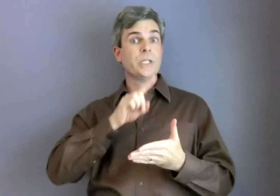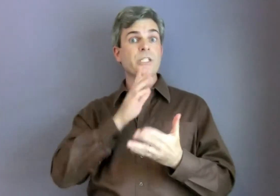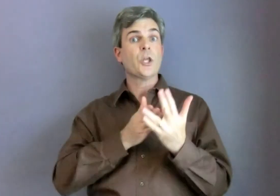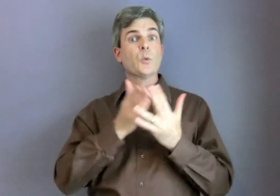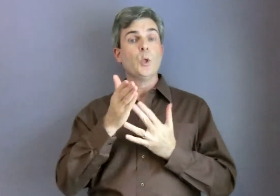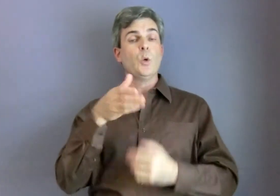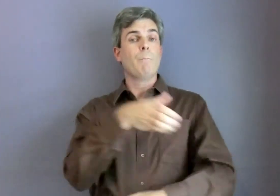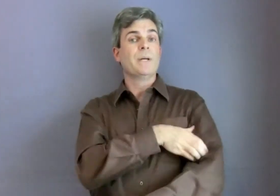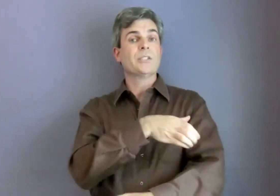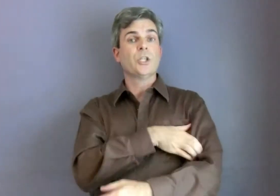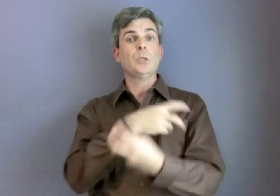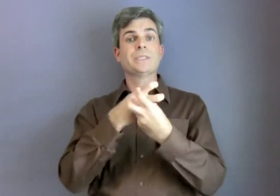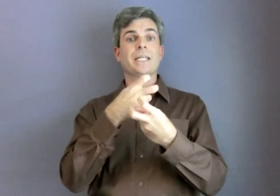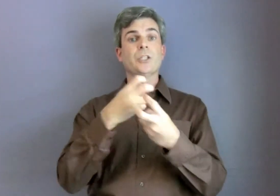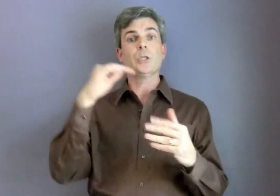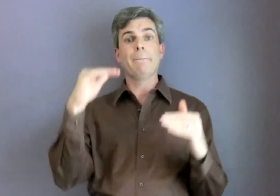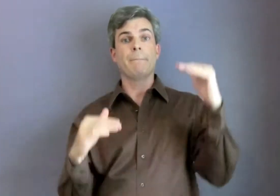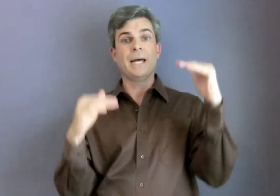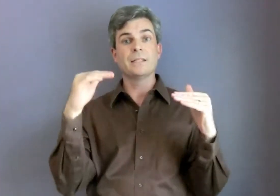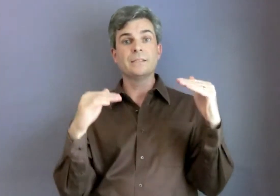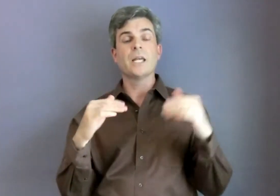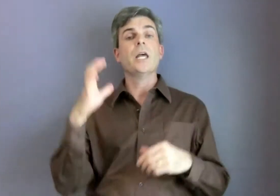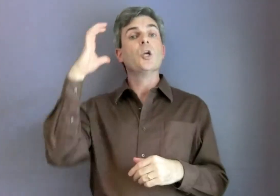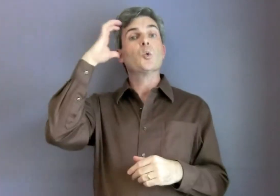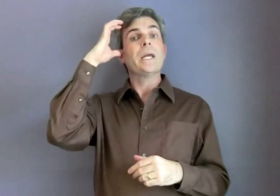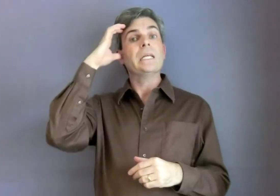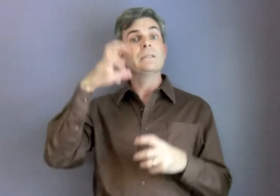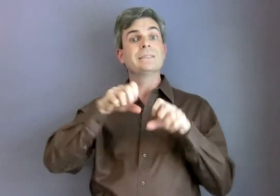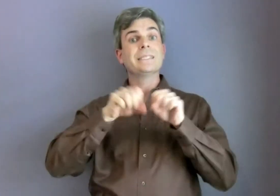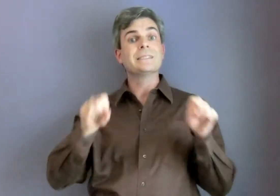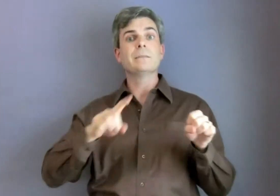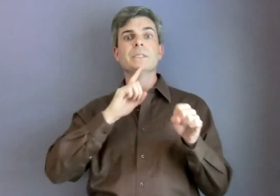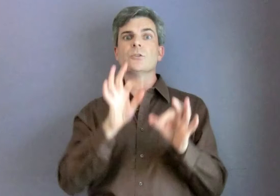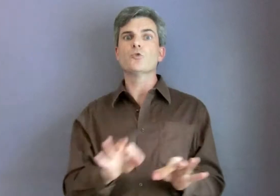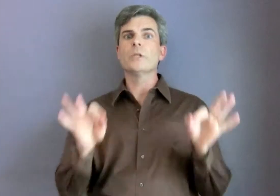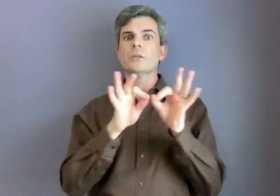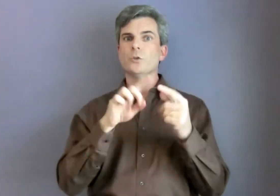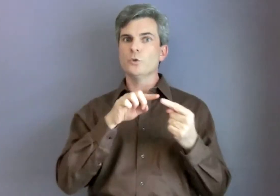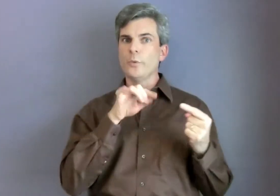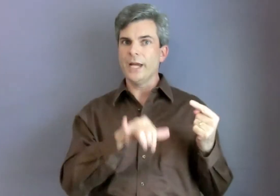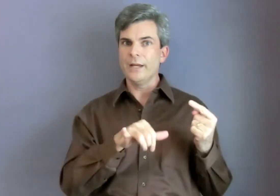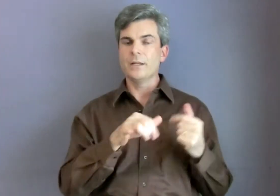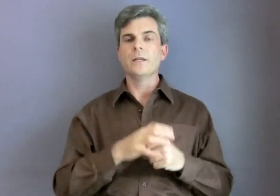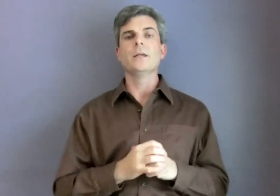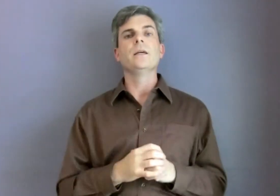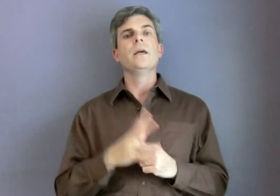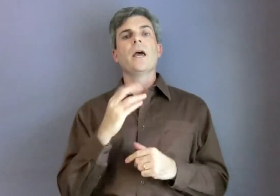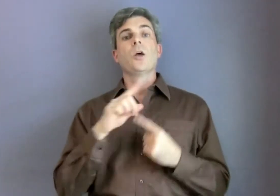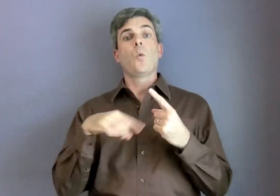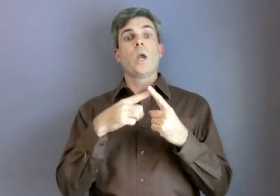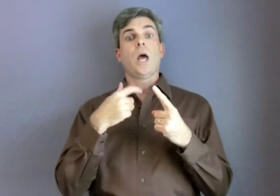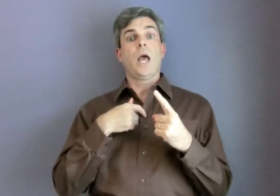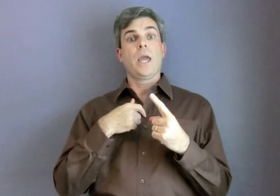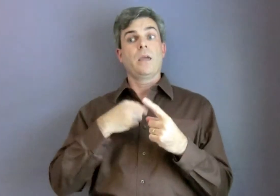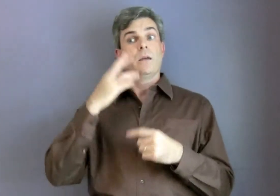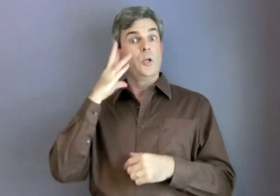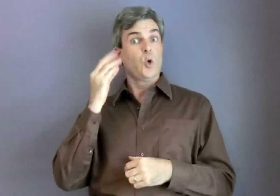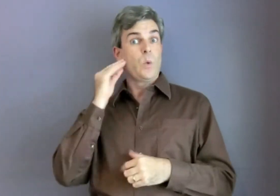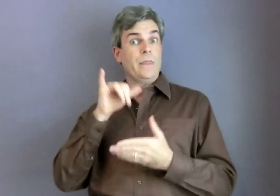imbalance. The craniomandibular system is critical to that. And when I underwent it and found solutions,